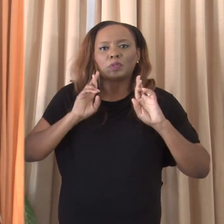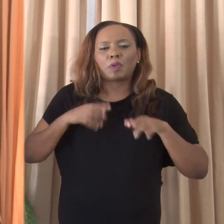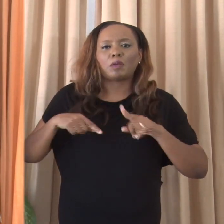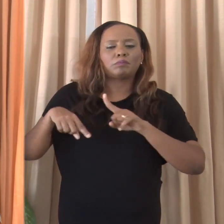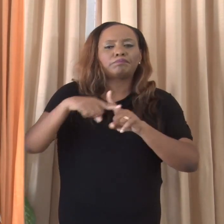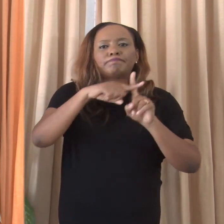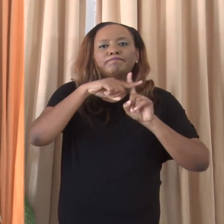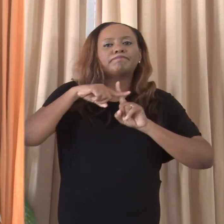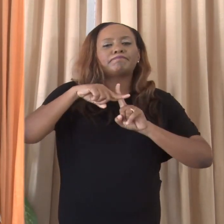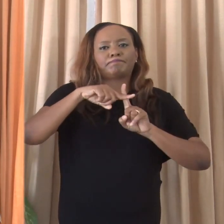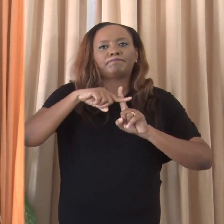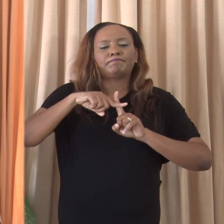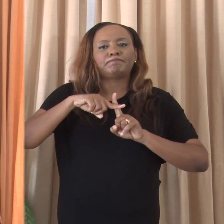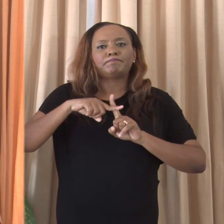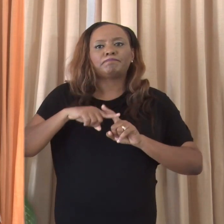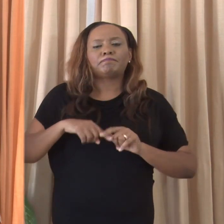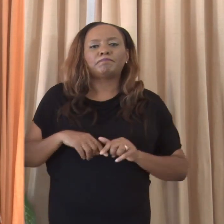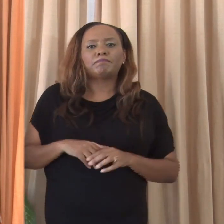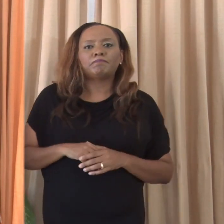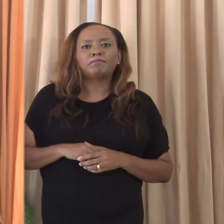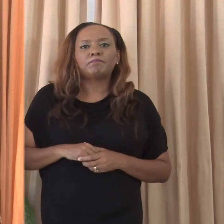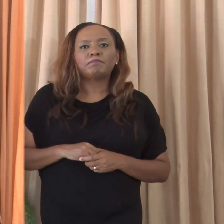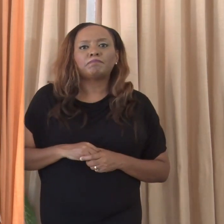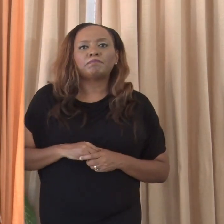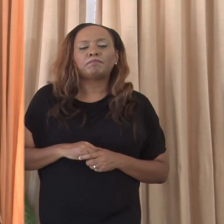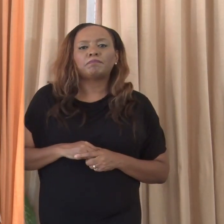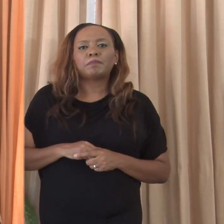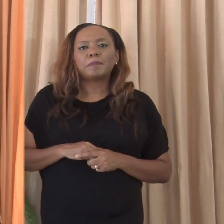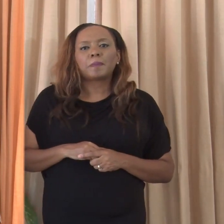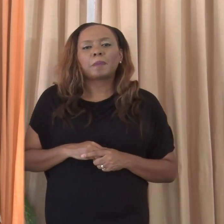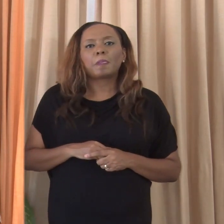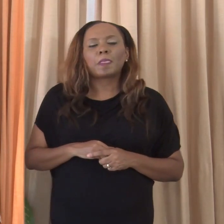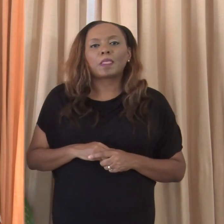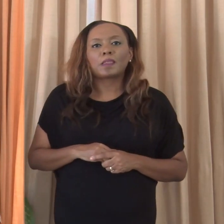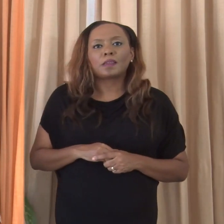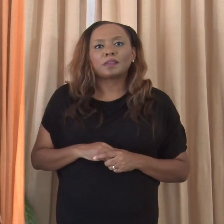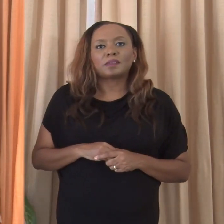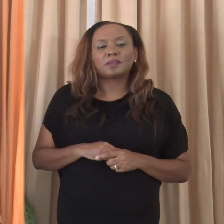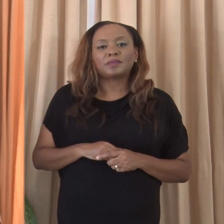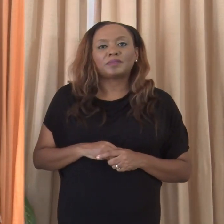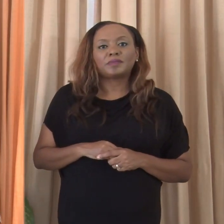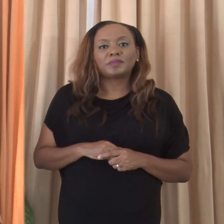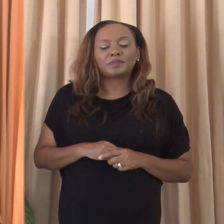spoken to the fact that Barbados as a whole has been able to